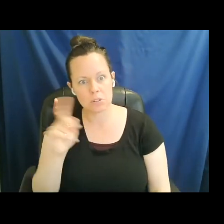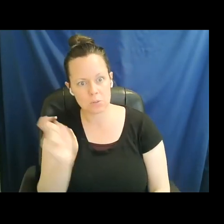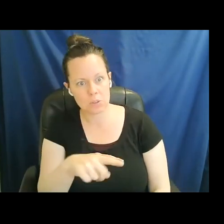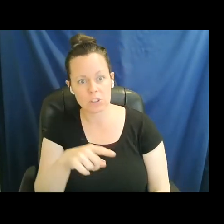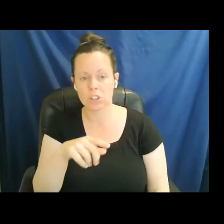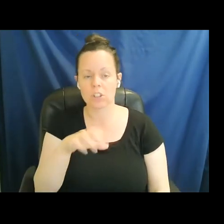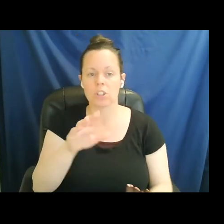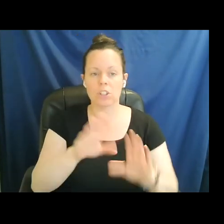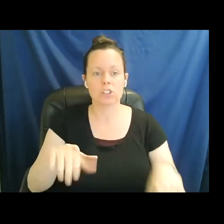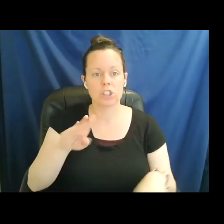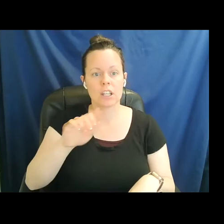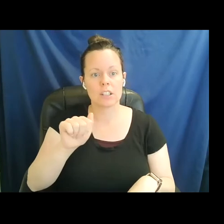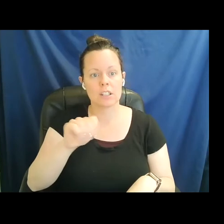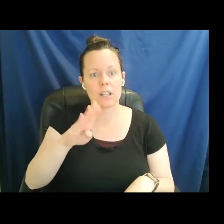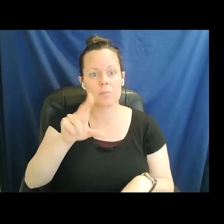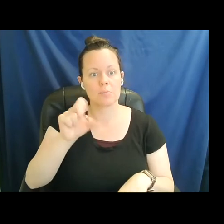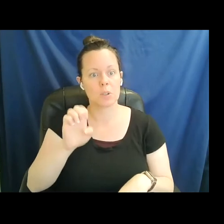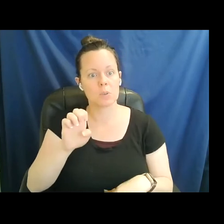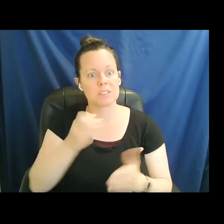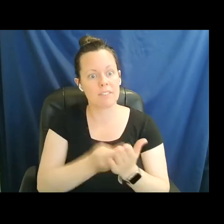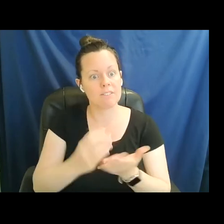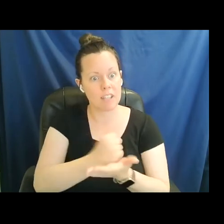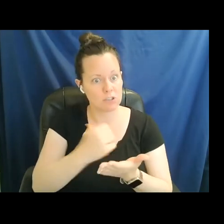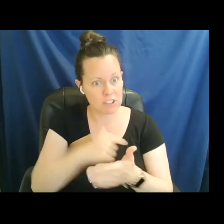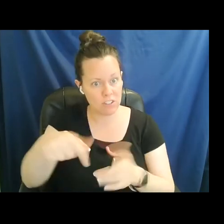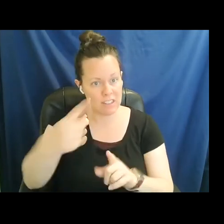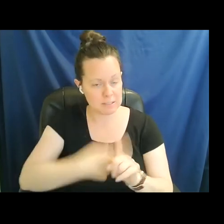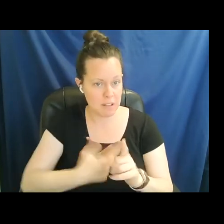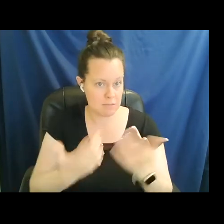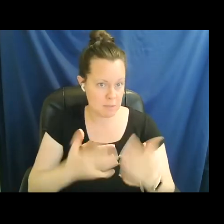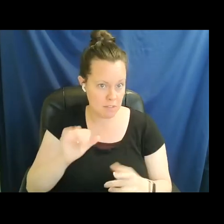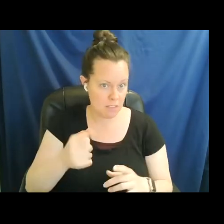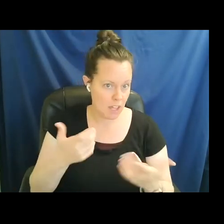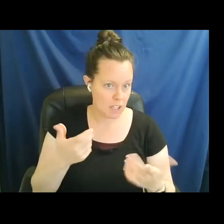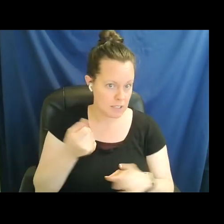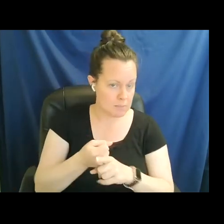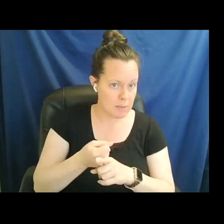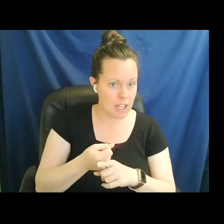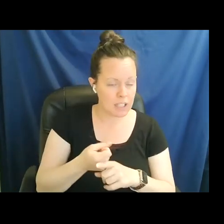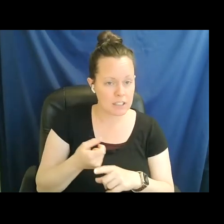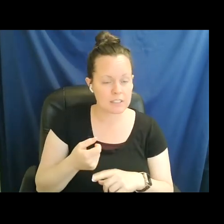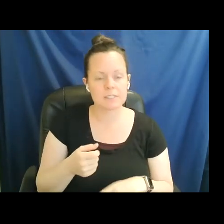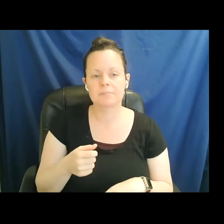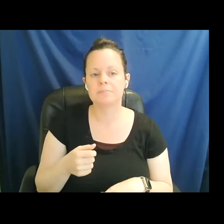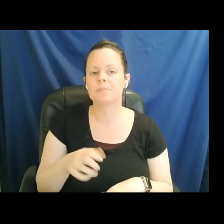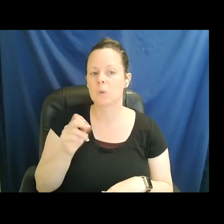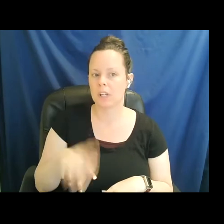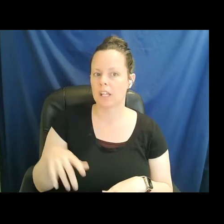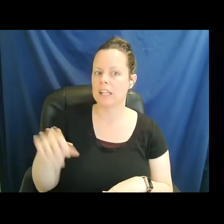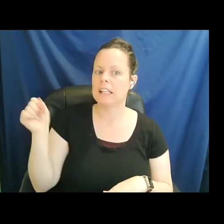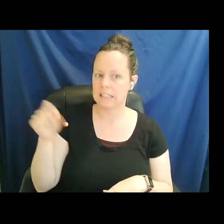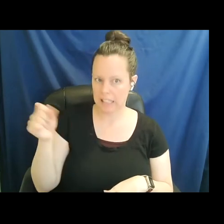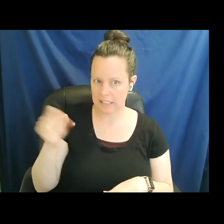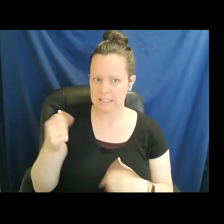doing fundraisers this month? That may be something that takes a hit with an event like this as well. Yes, we are currently